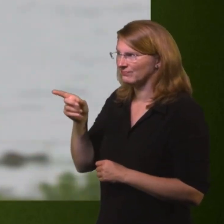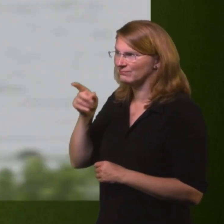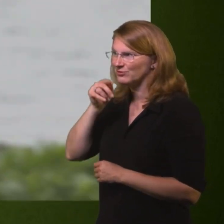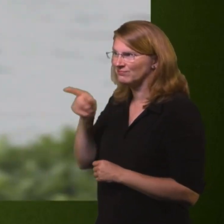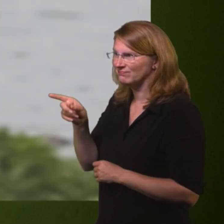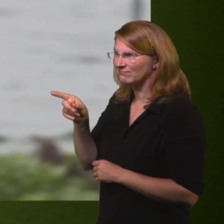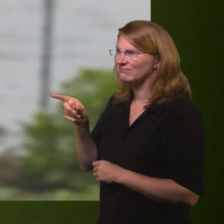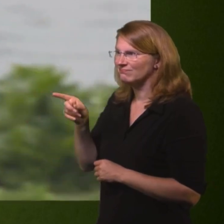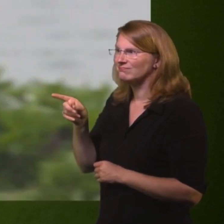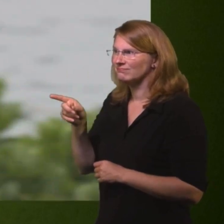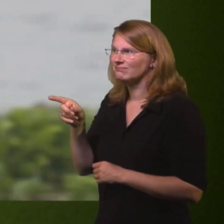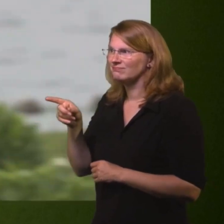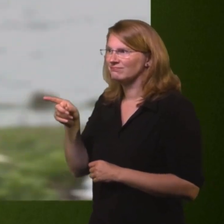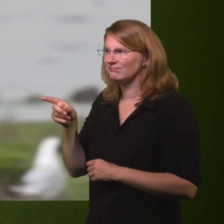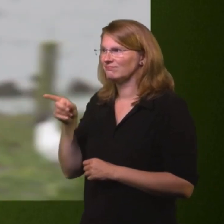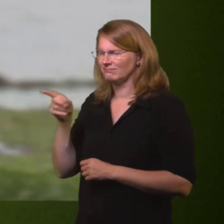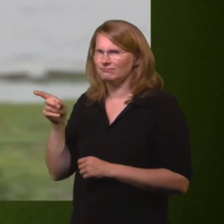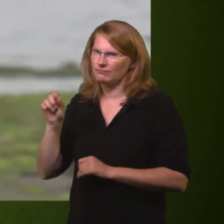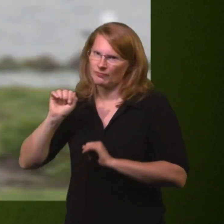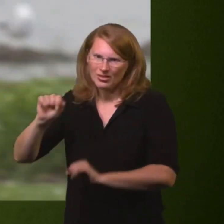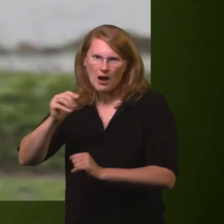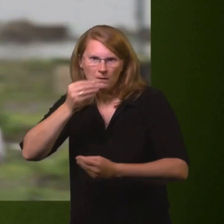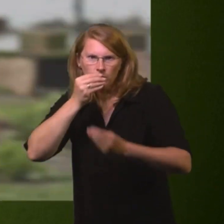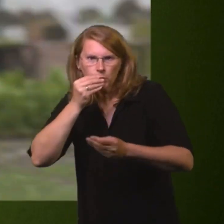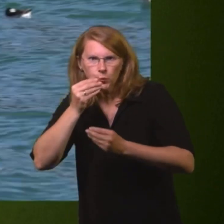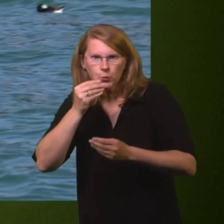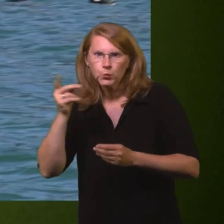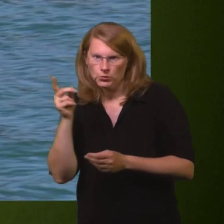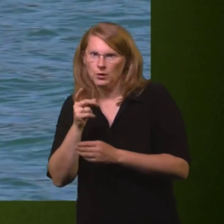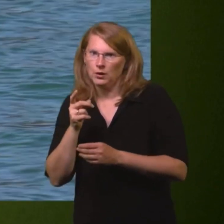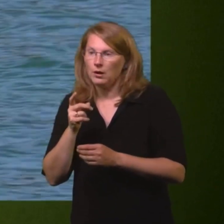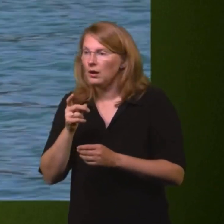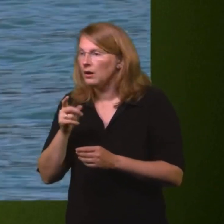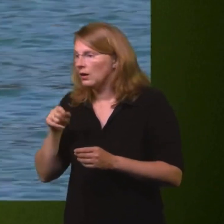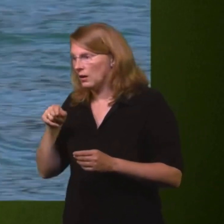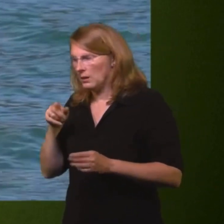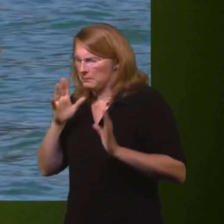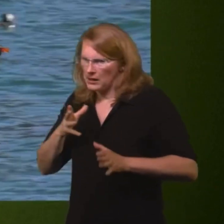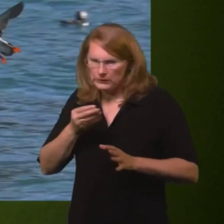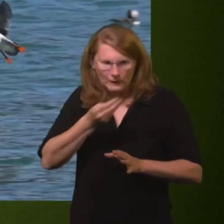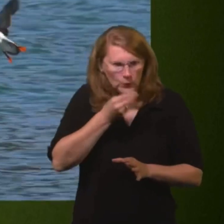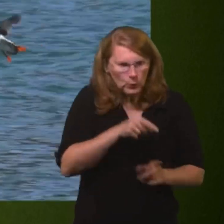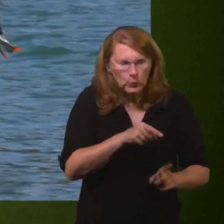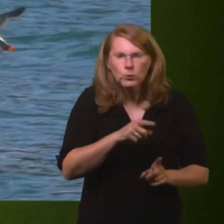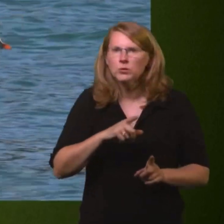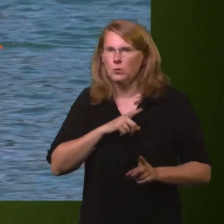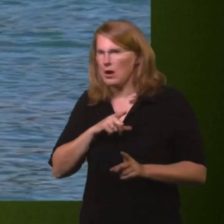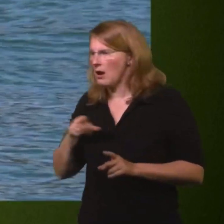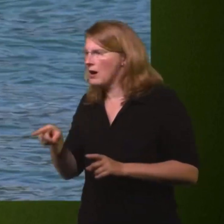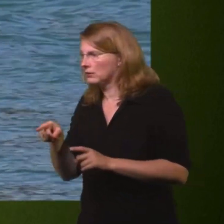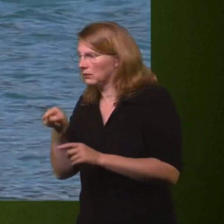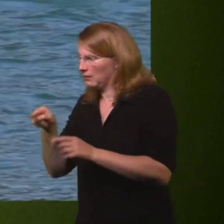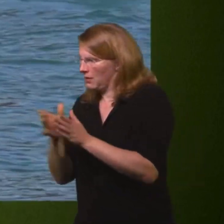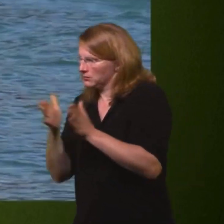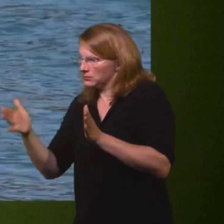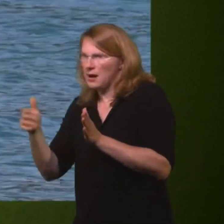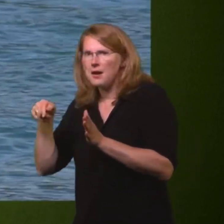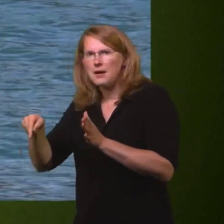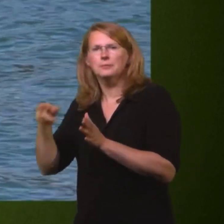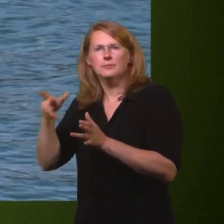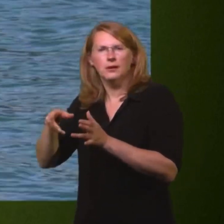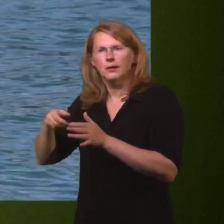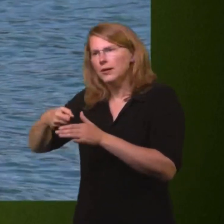they're oily fish, they're highly nutritious, and they'll form a really major part of seabirds' diets, especially at this time of the